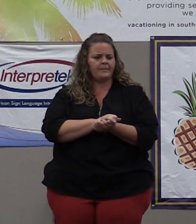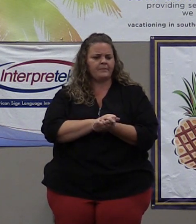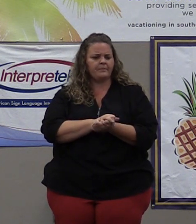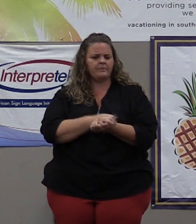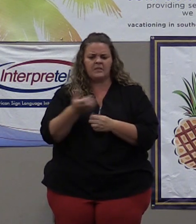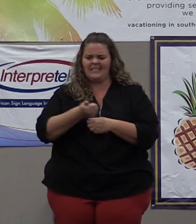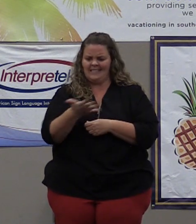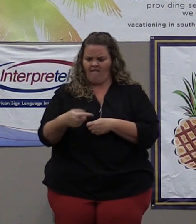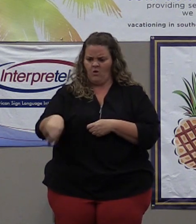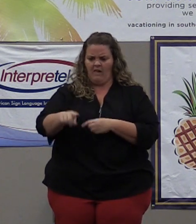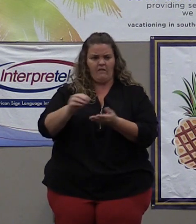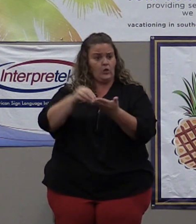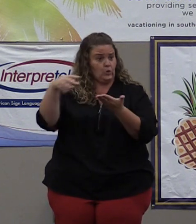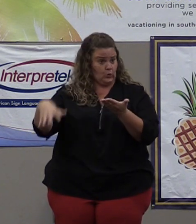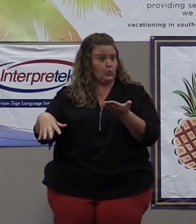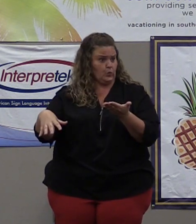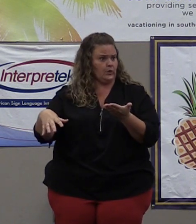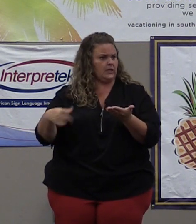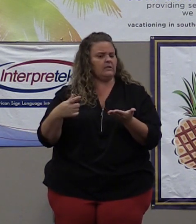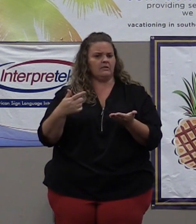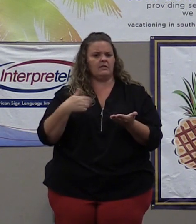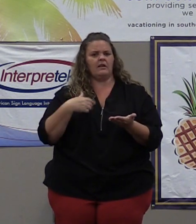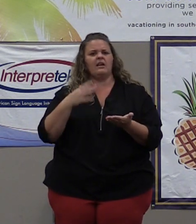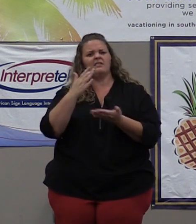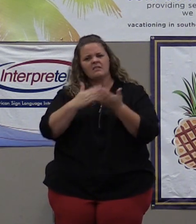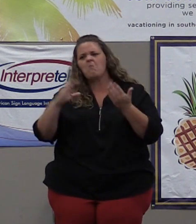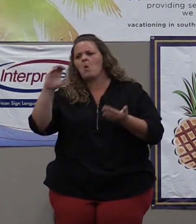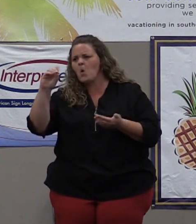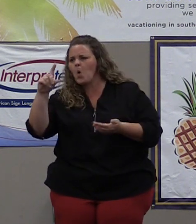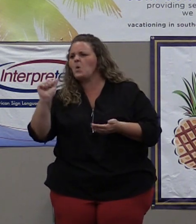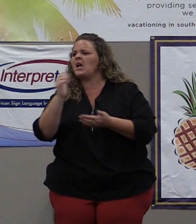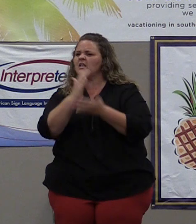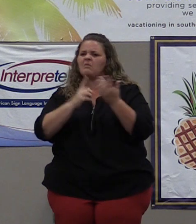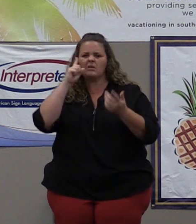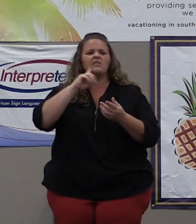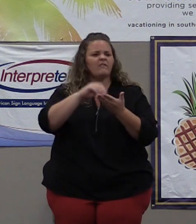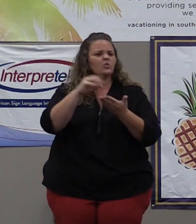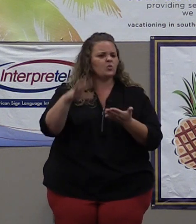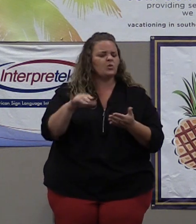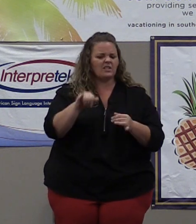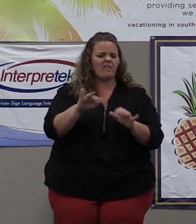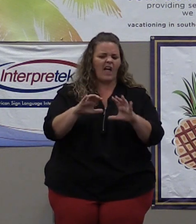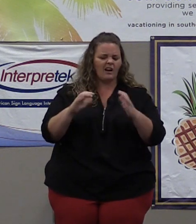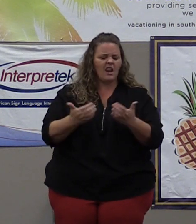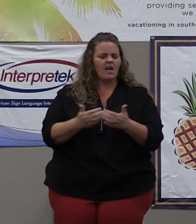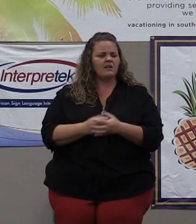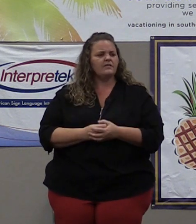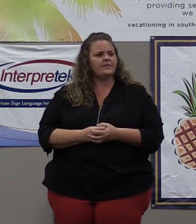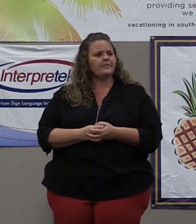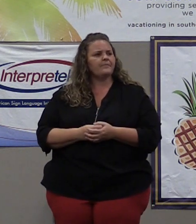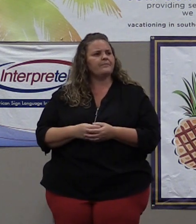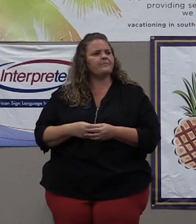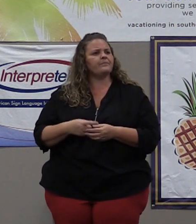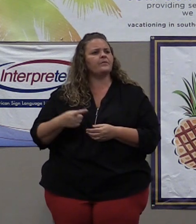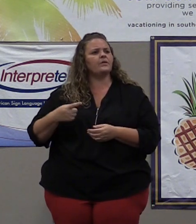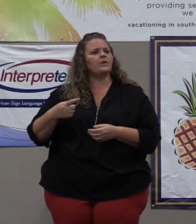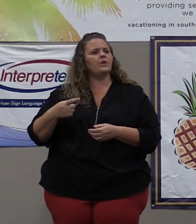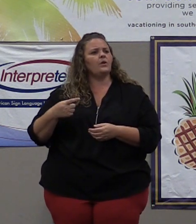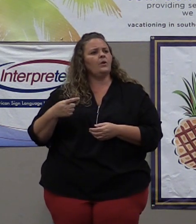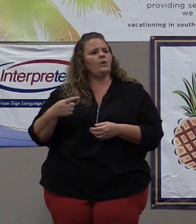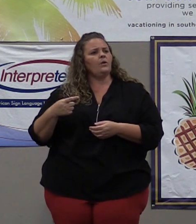and several of my students, I had a couple of codas, I had a couple of deaf students in that class, and we